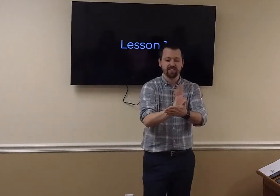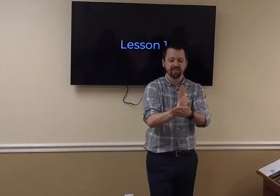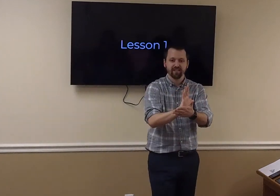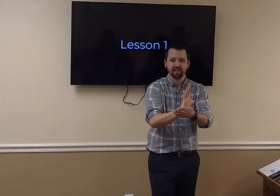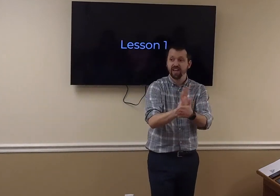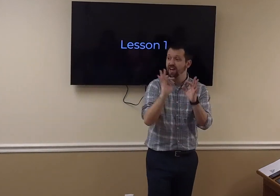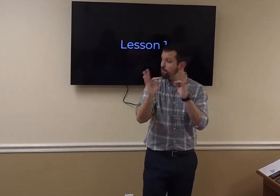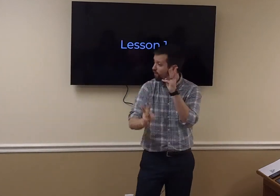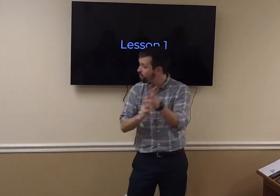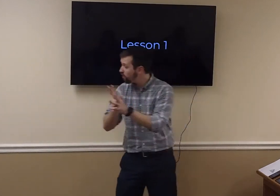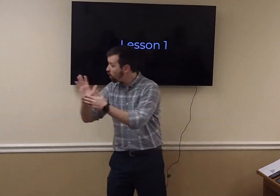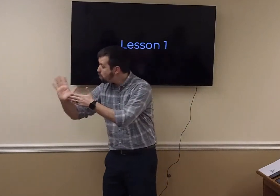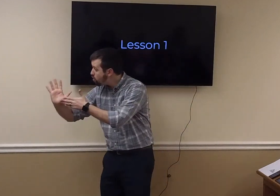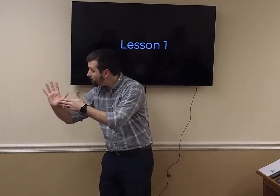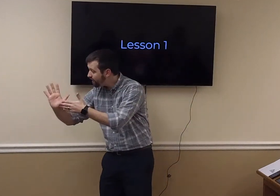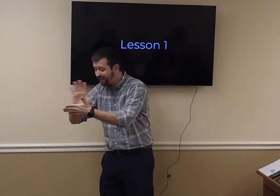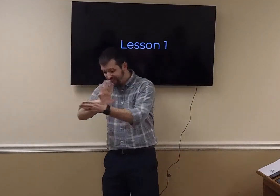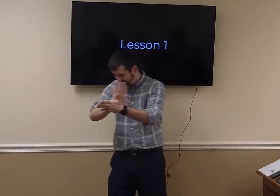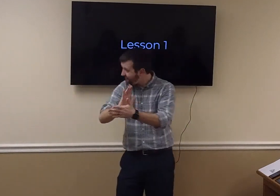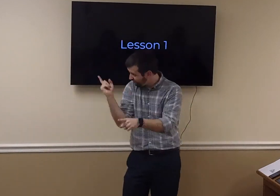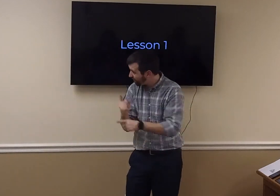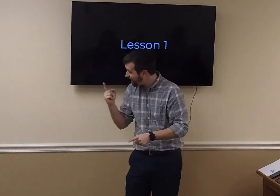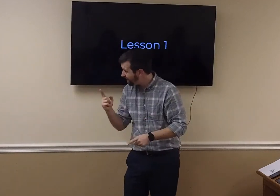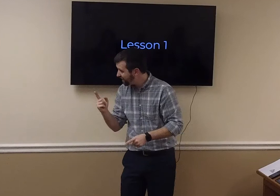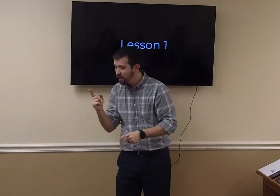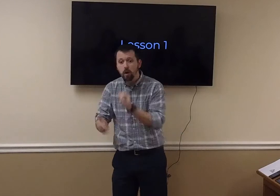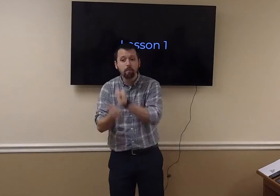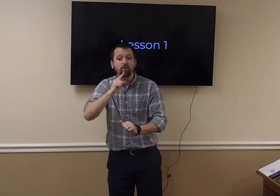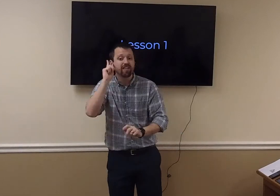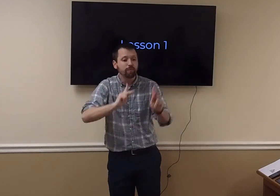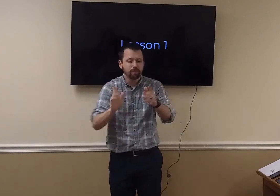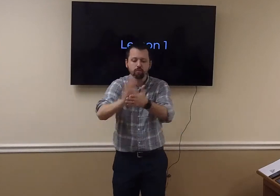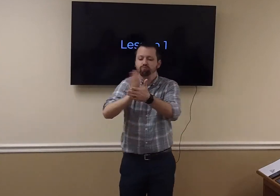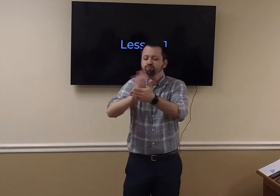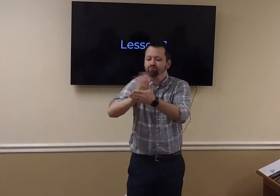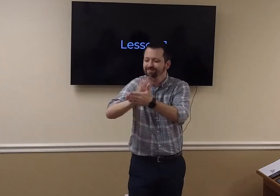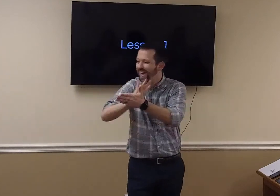cheese. In a perfect world, movie, cheese, right? Most deaf people?